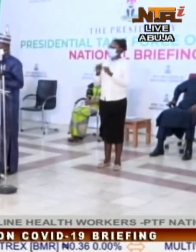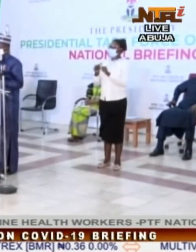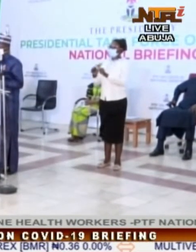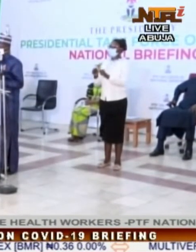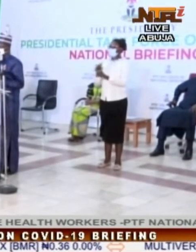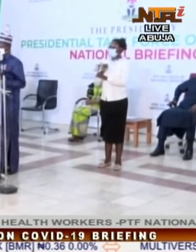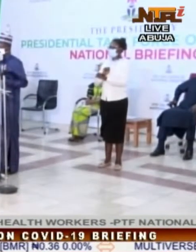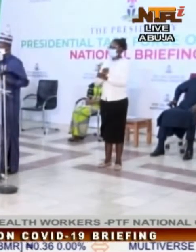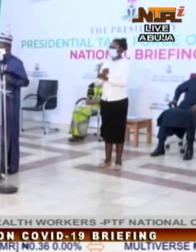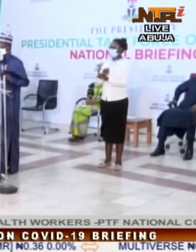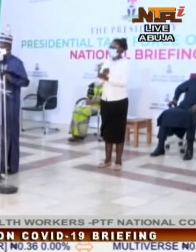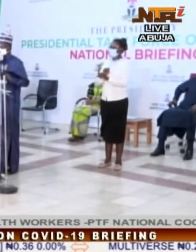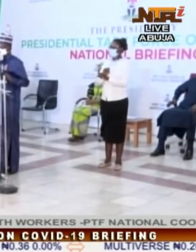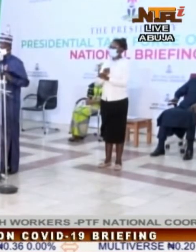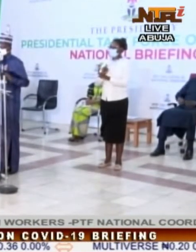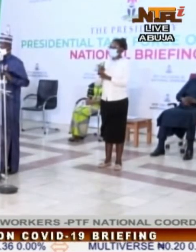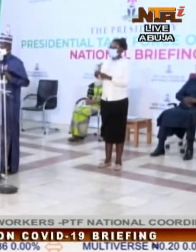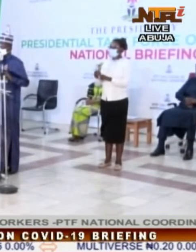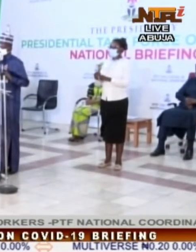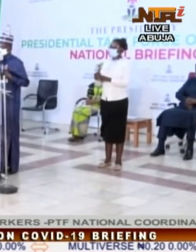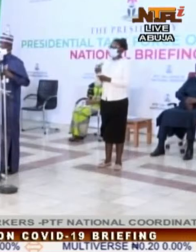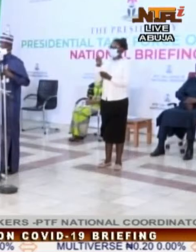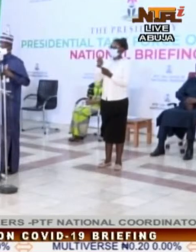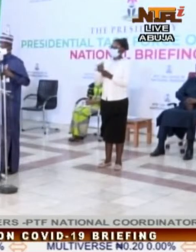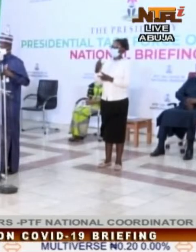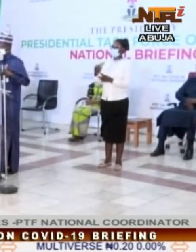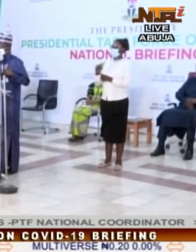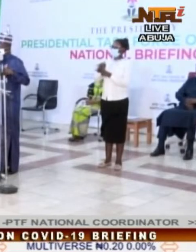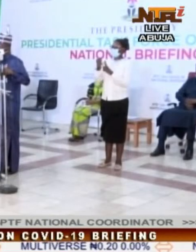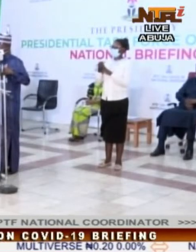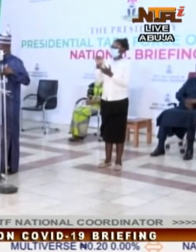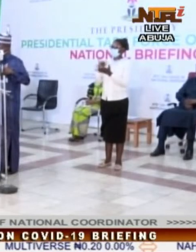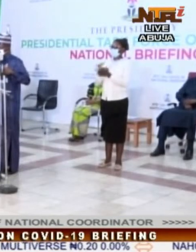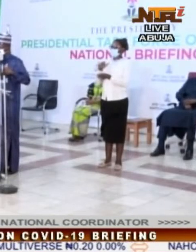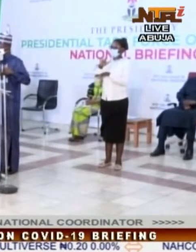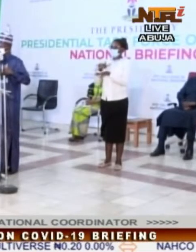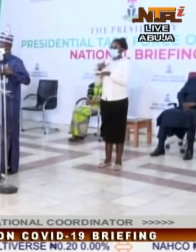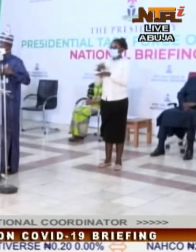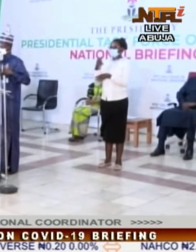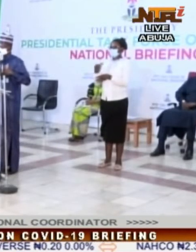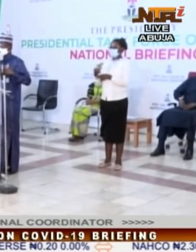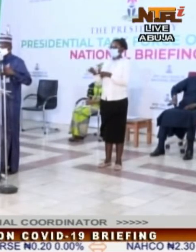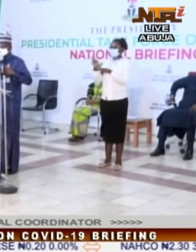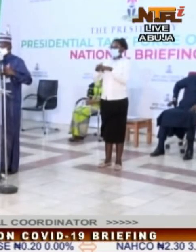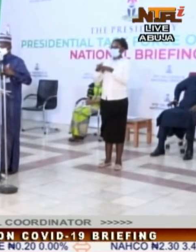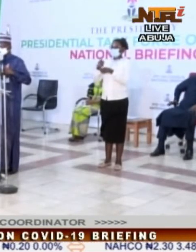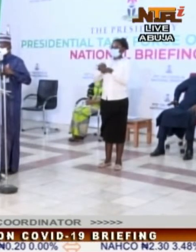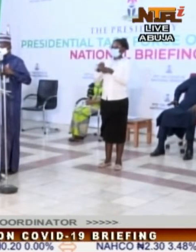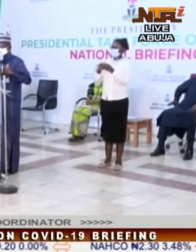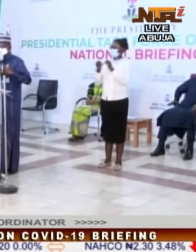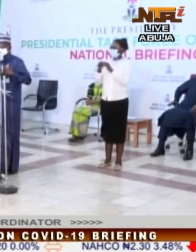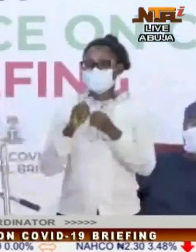advocacy, seeing the situation that we are facing. The numbers are rising. They have stated